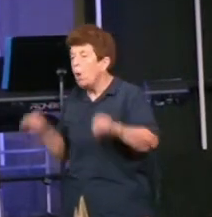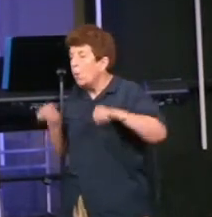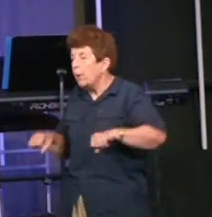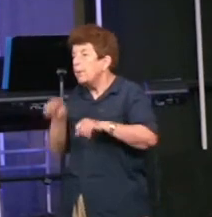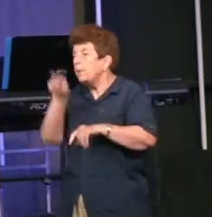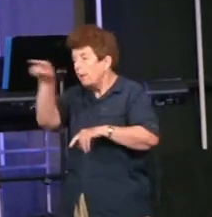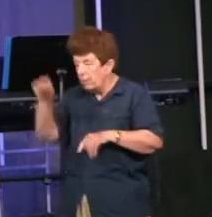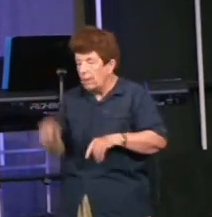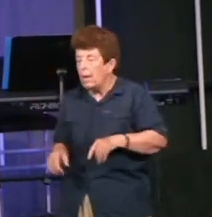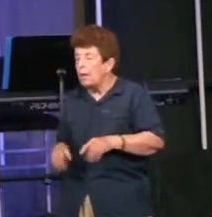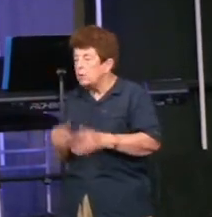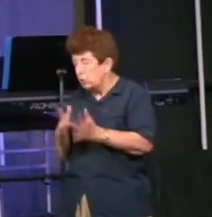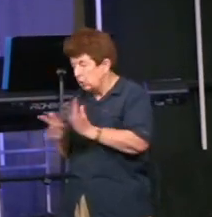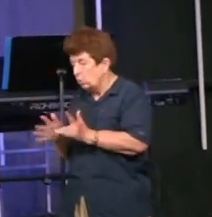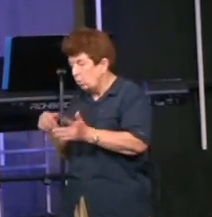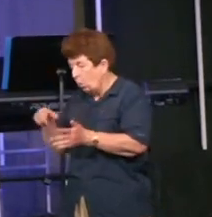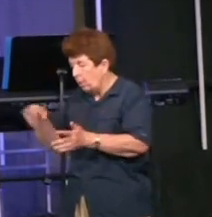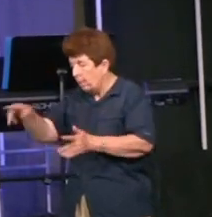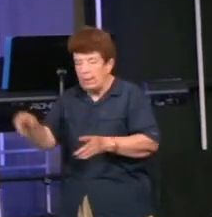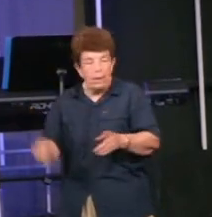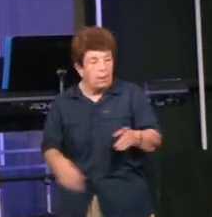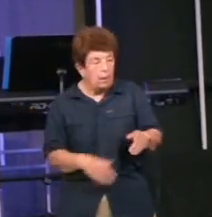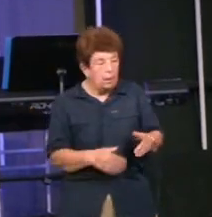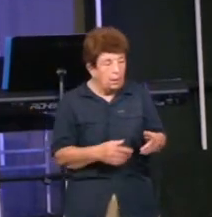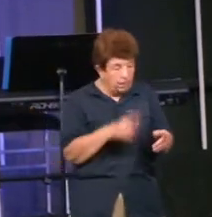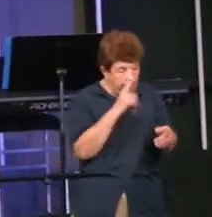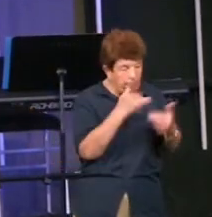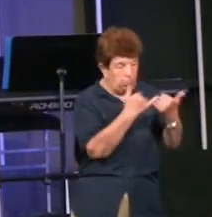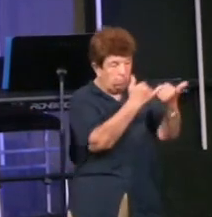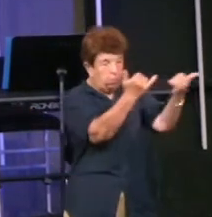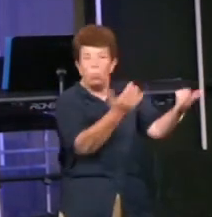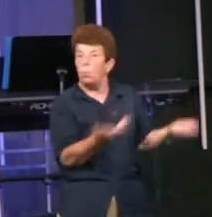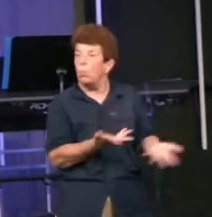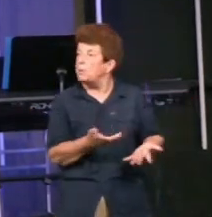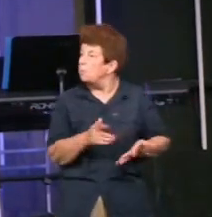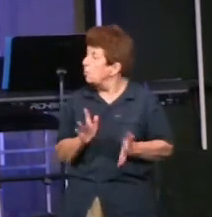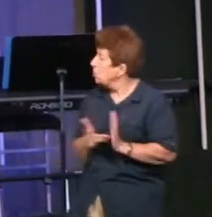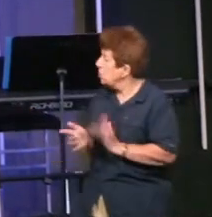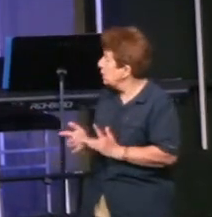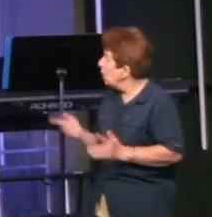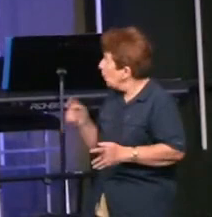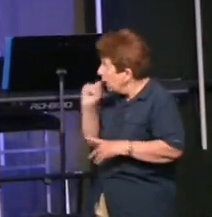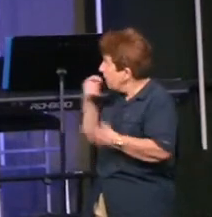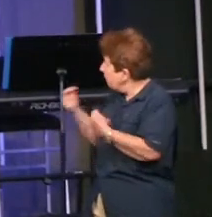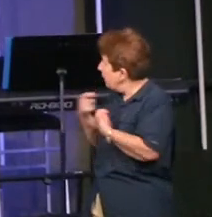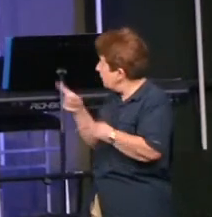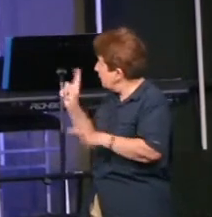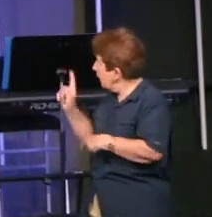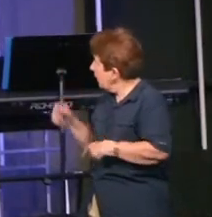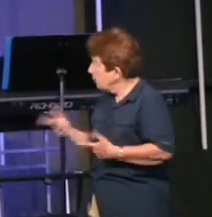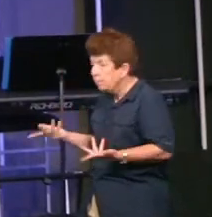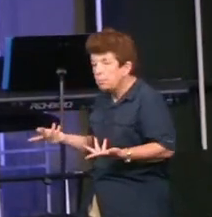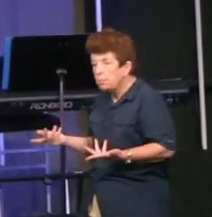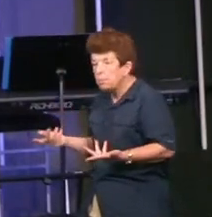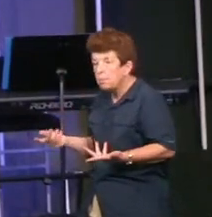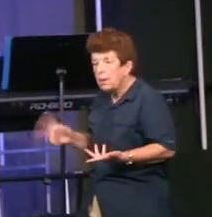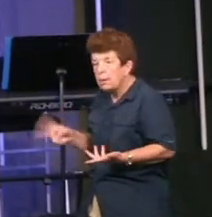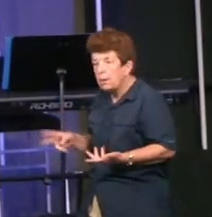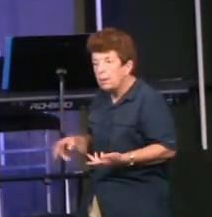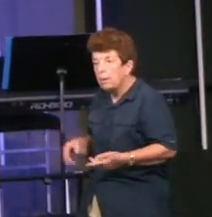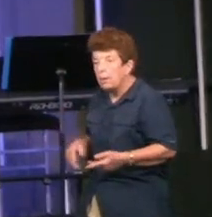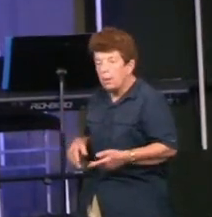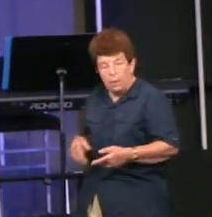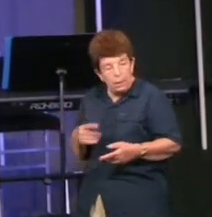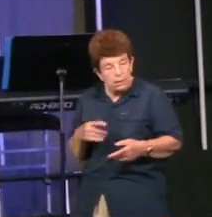The crowd wakes up the next morning and they're like, oh, where's Jesus? Is he going to feed us today? We saw